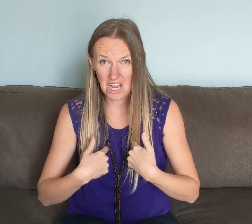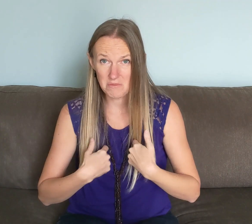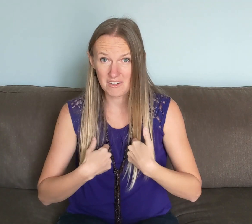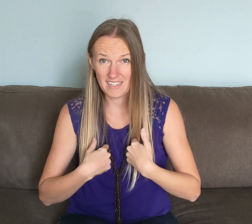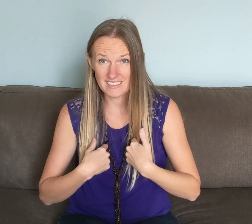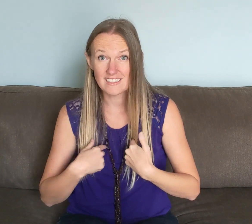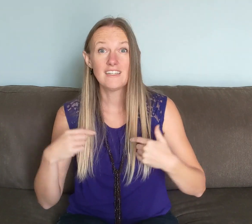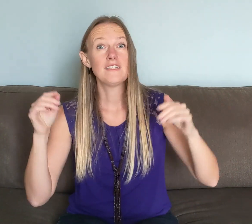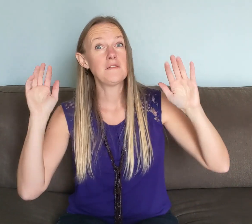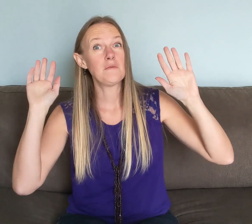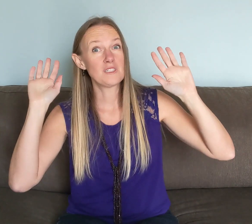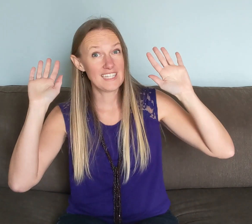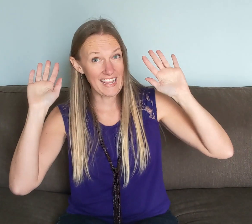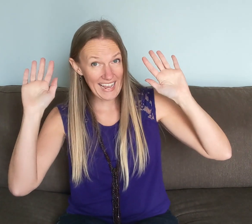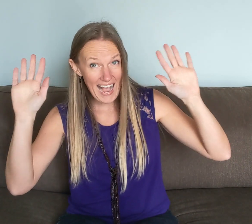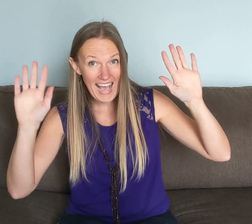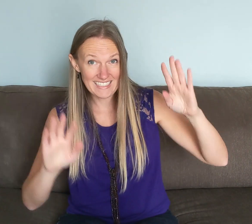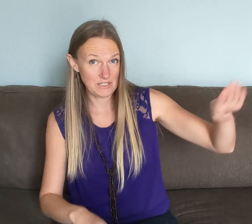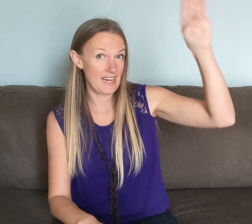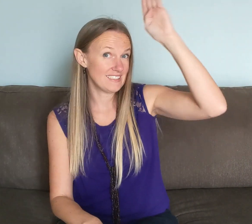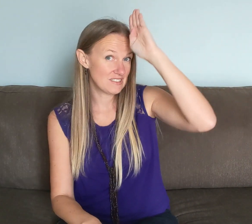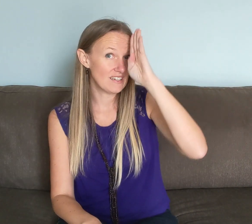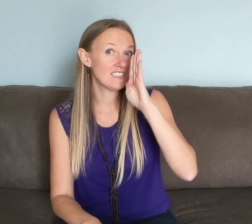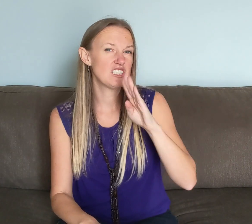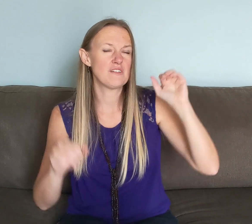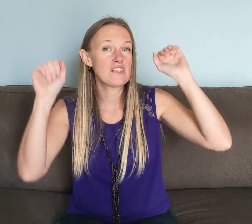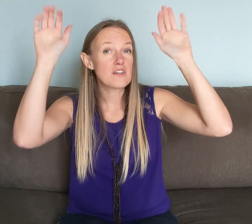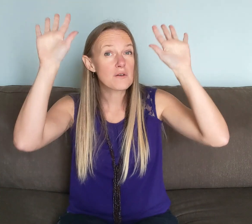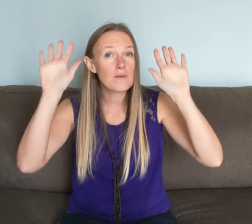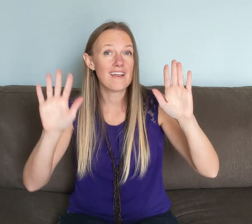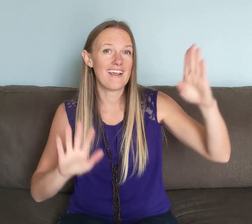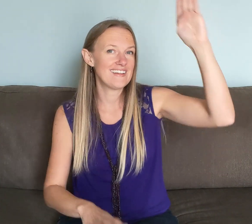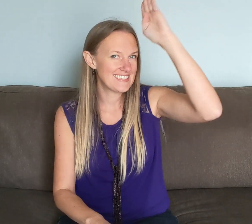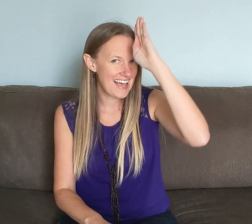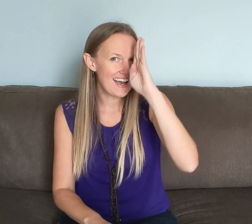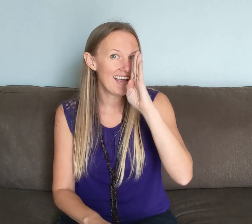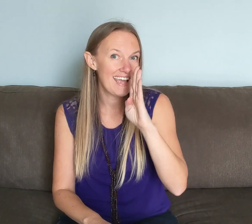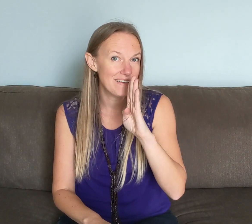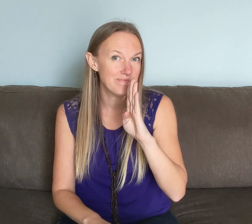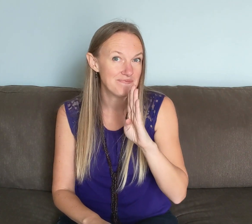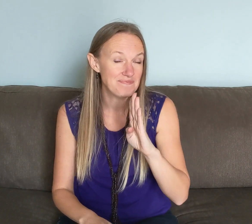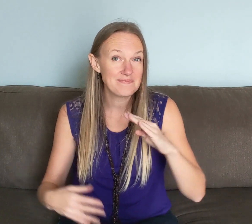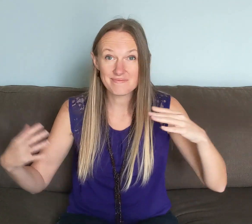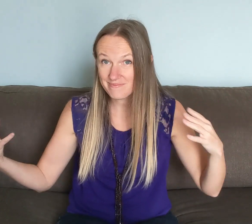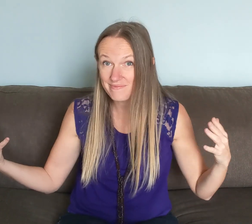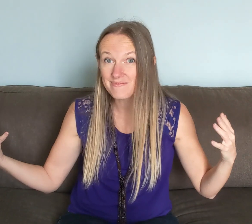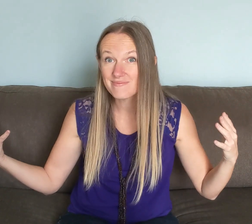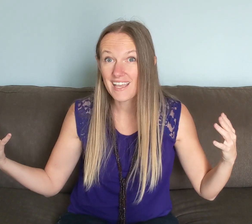I'm great. We're saying God is great, so I'm just doing the great I am.